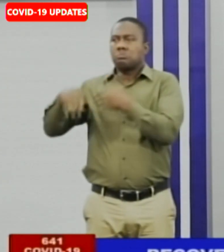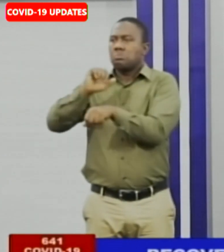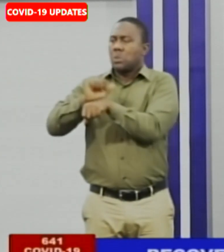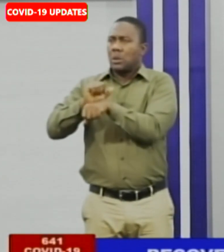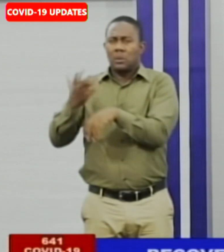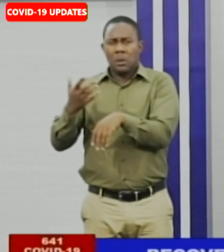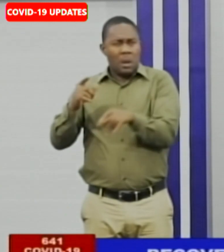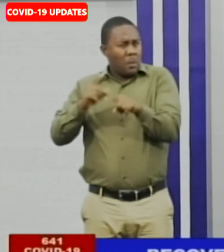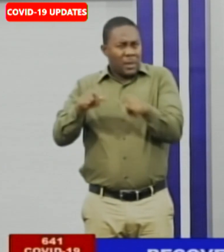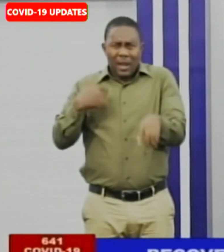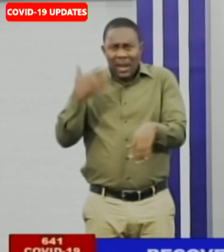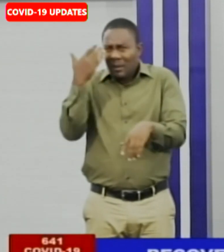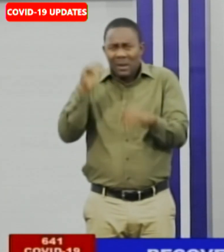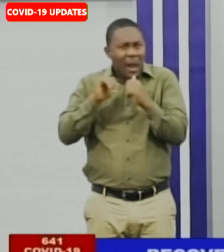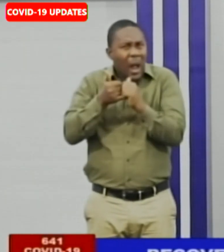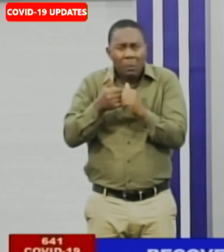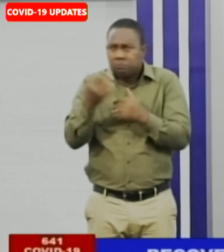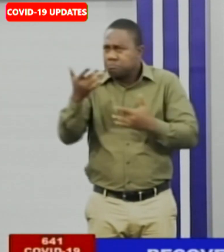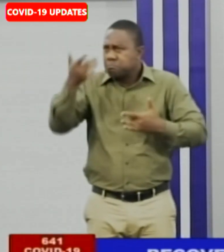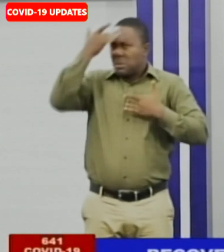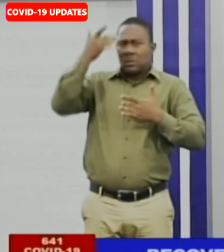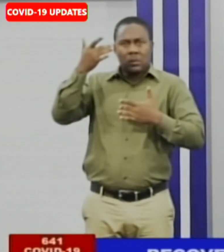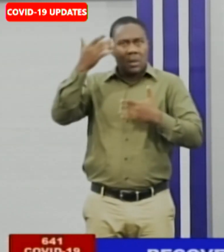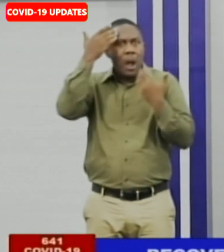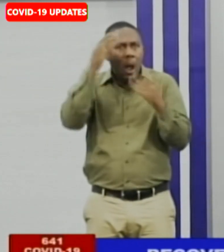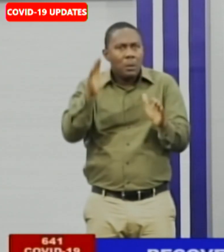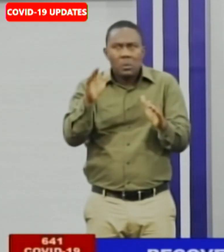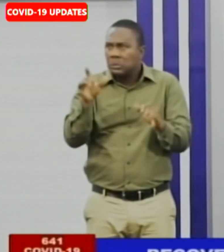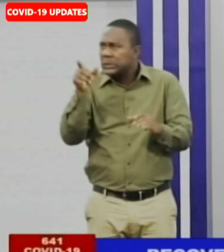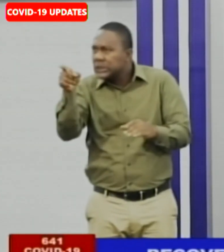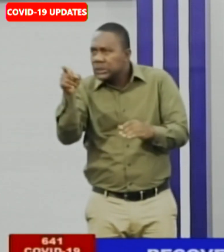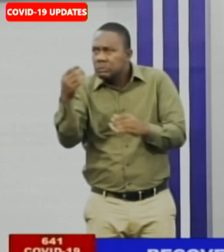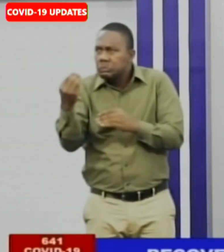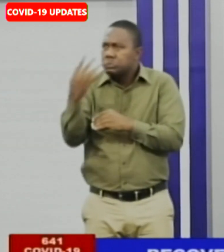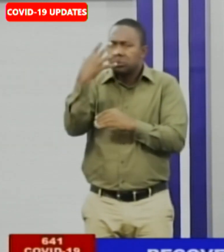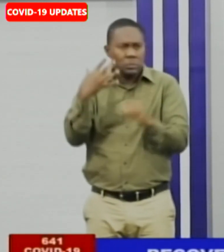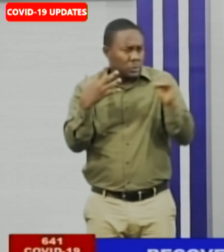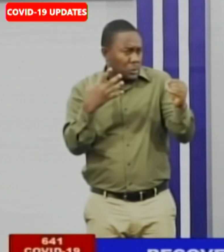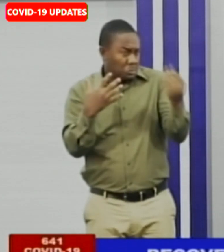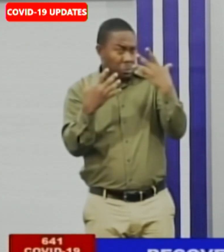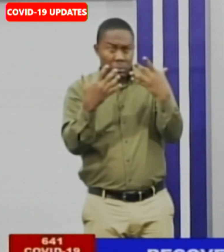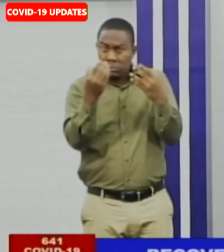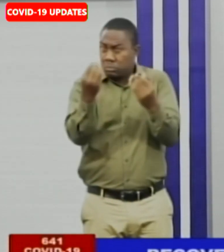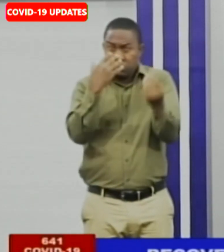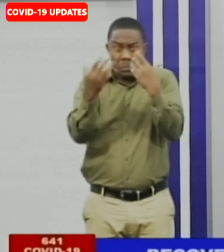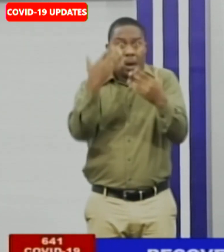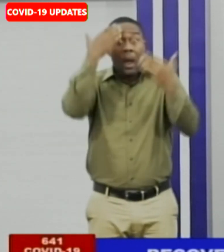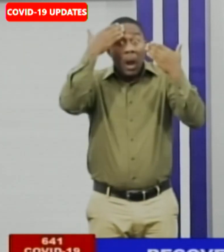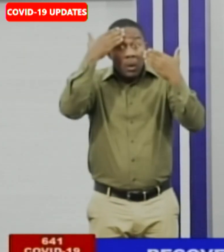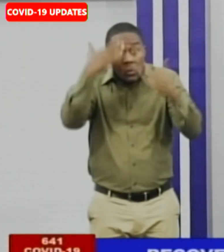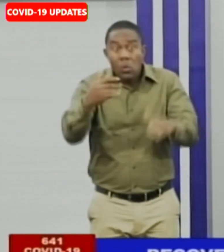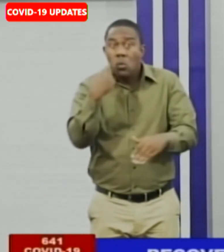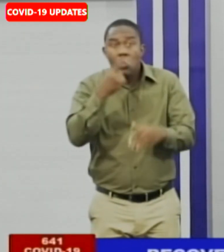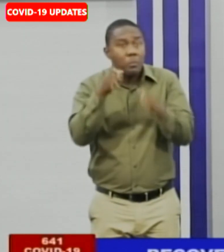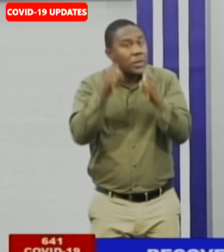I can't see it with my naked eye to say that it was from this man, so it can happen to anybody. A bit